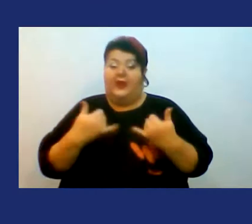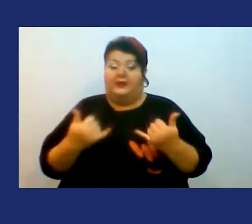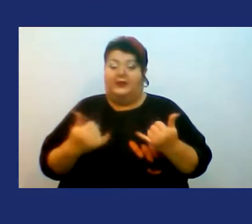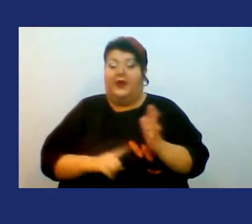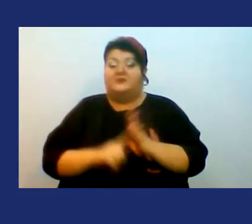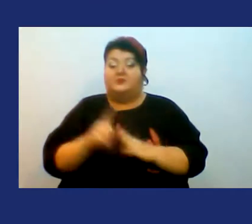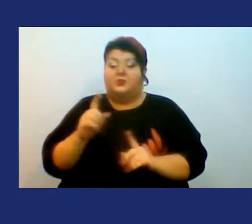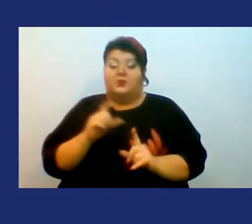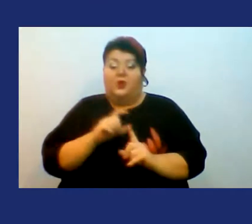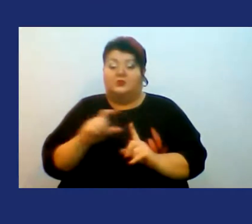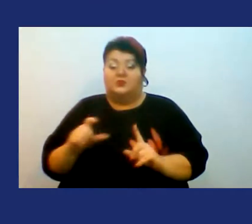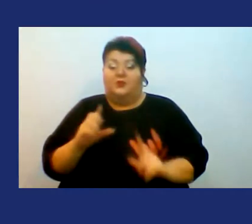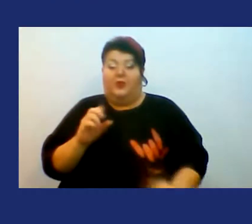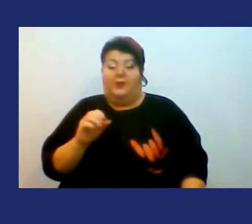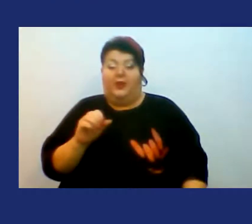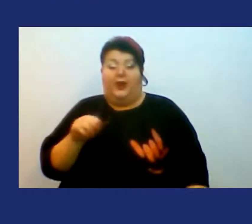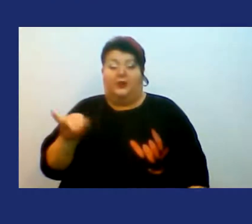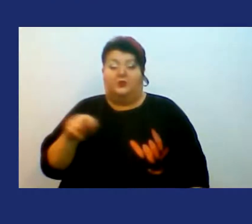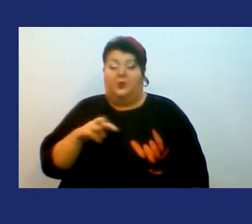great.